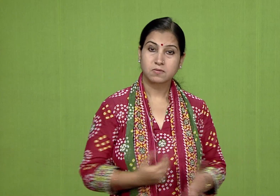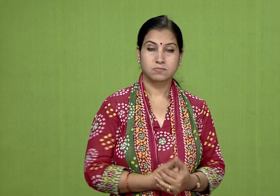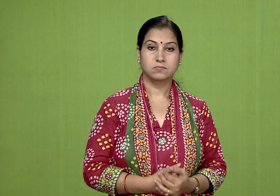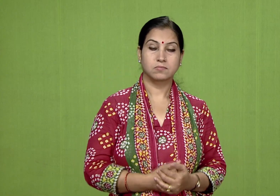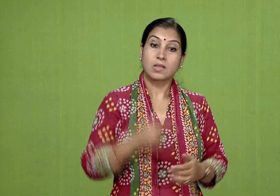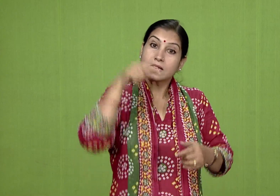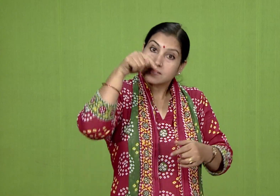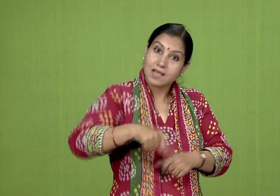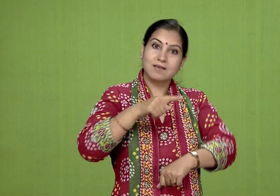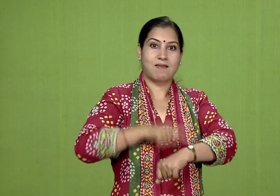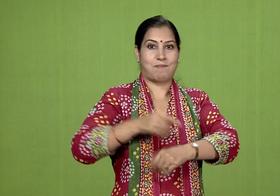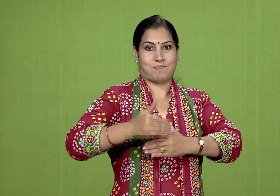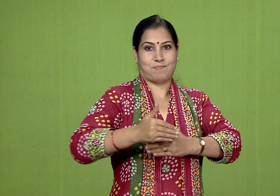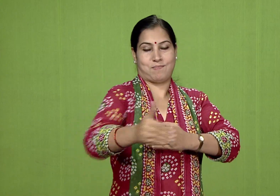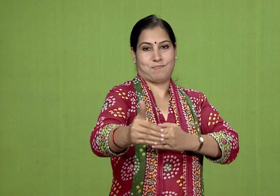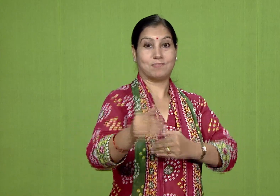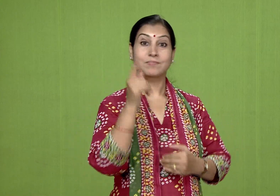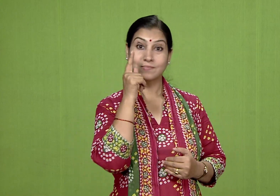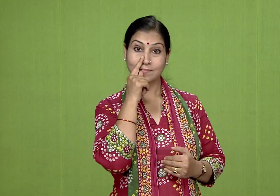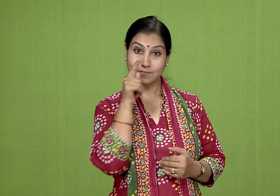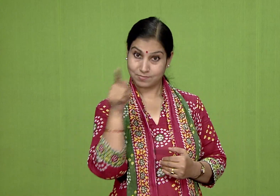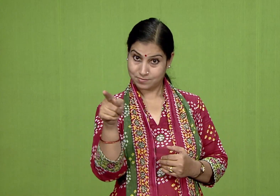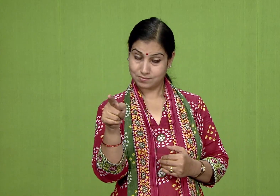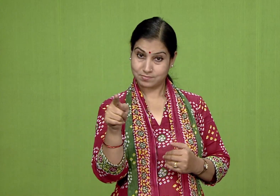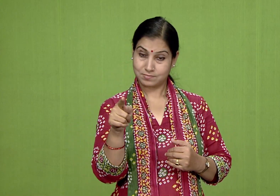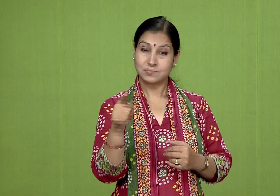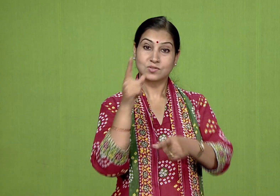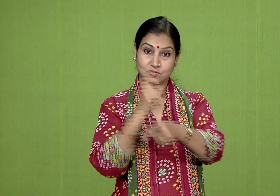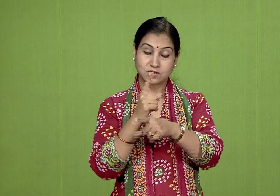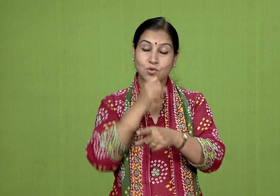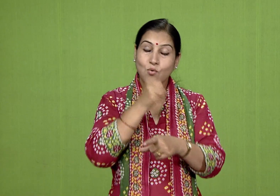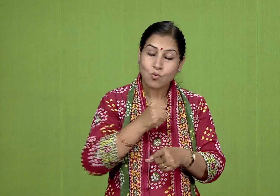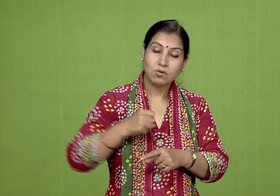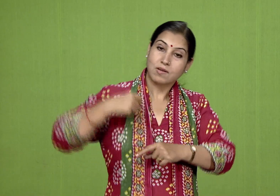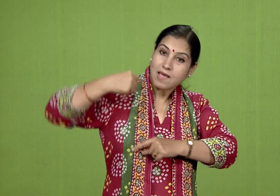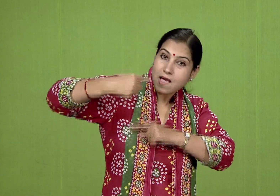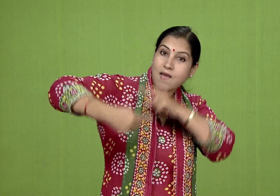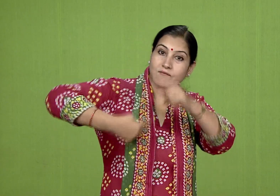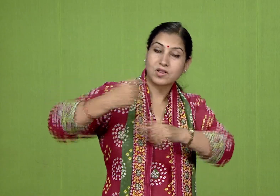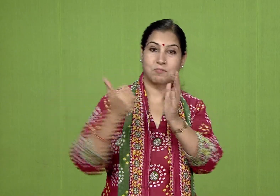From then on, Mrs. Gill did this every month,